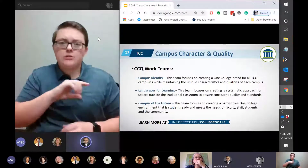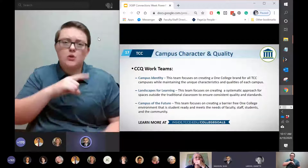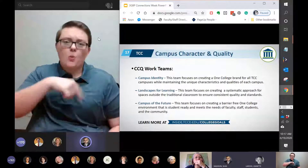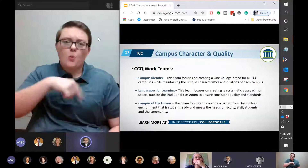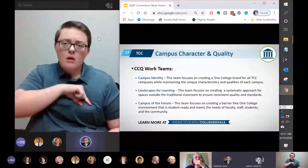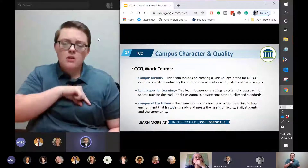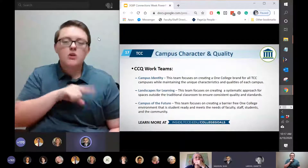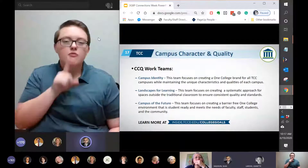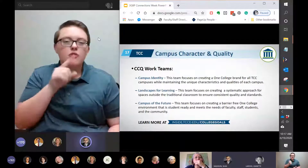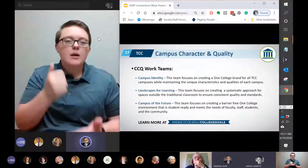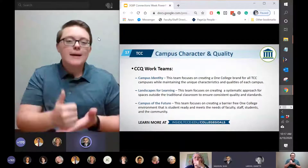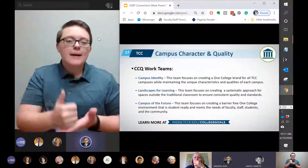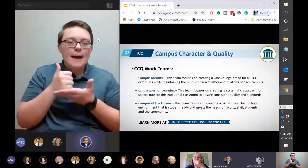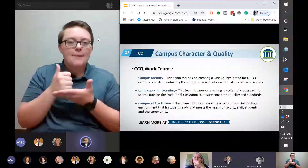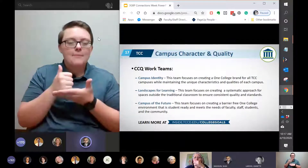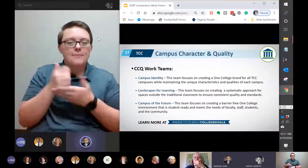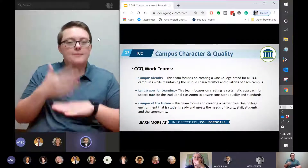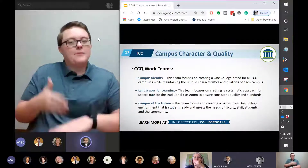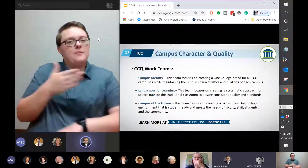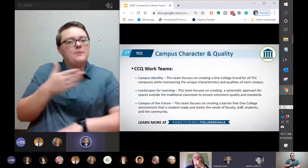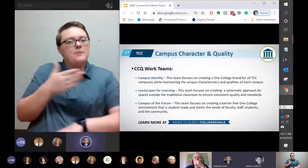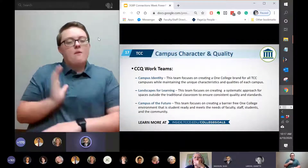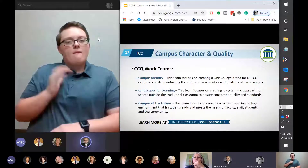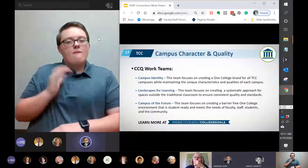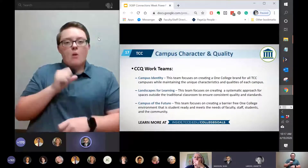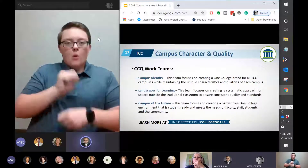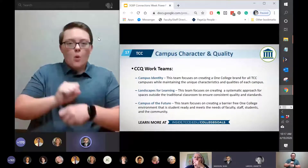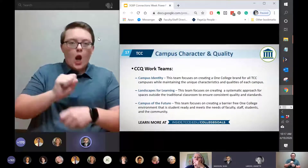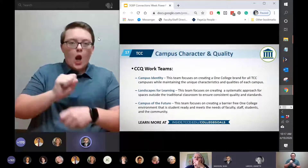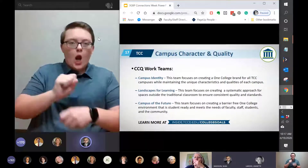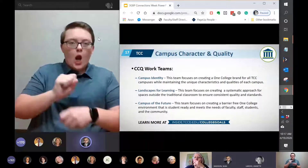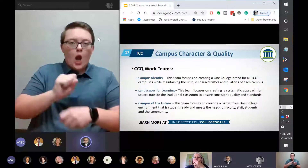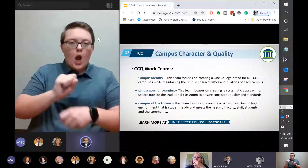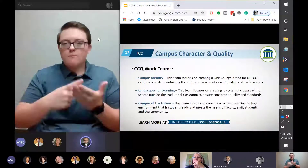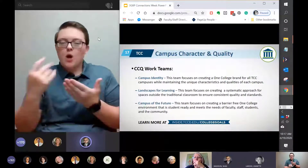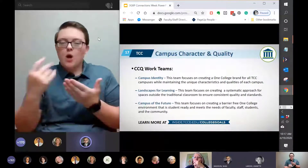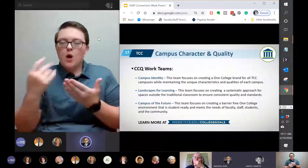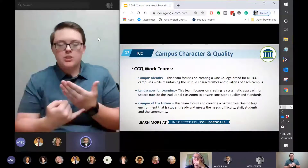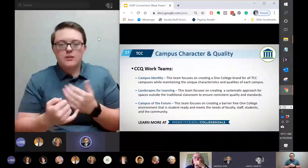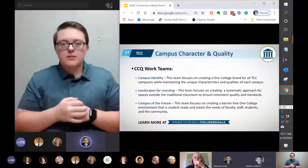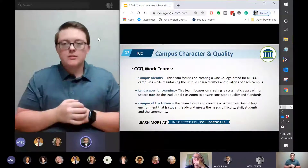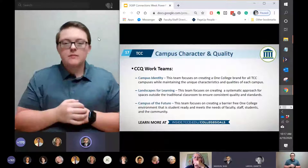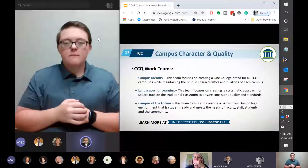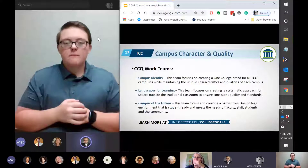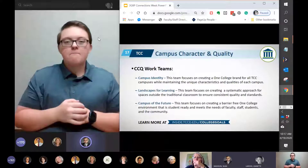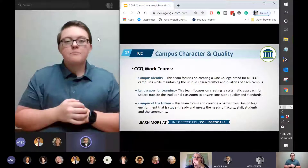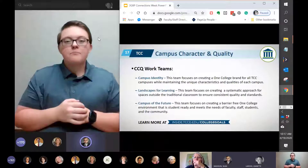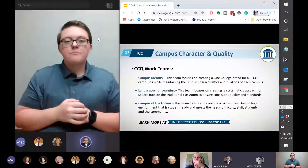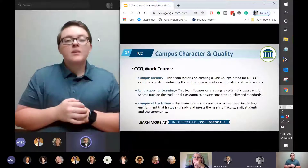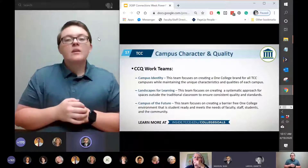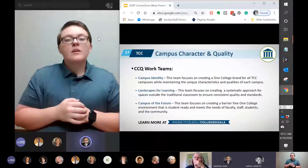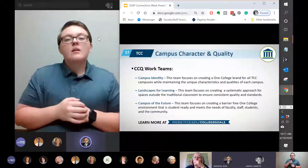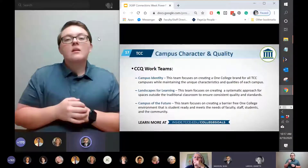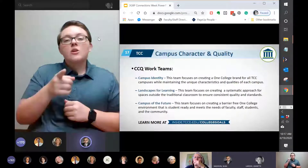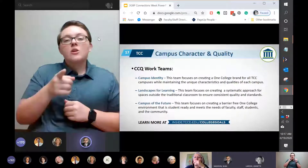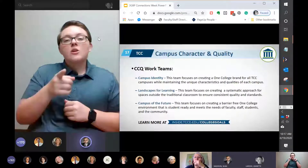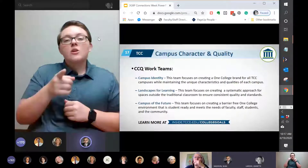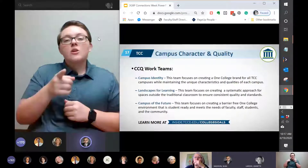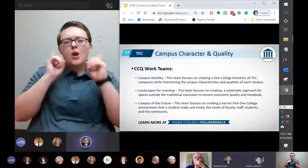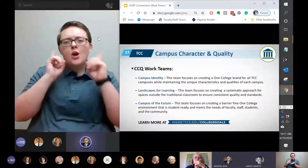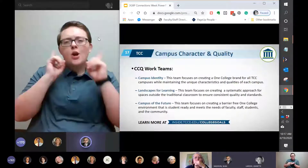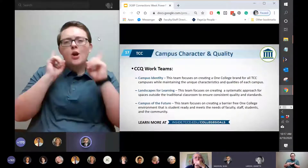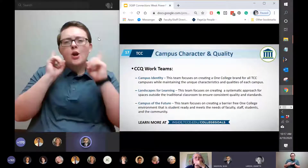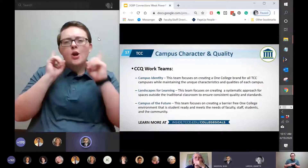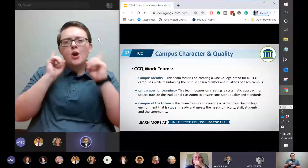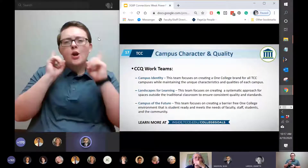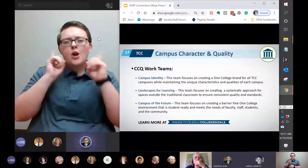some of the work and some of the projects at the various campuses. We're now, you heard where we were talking about